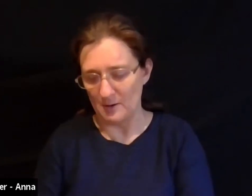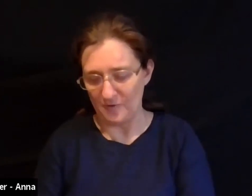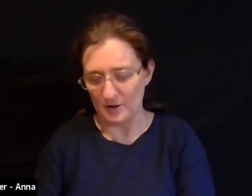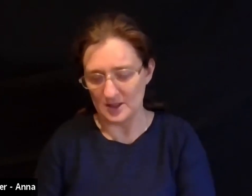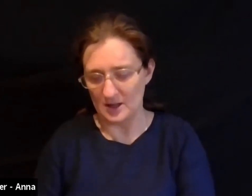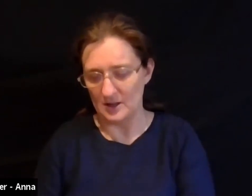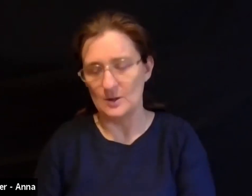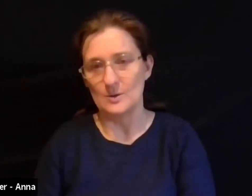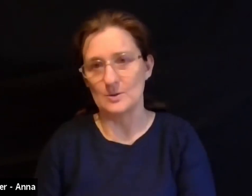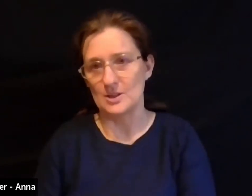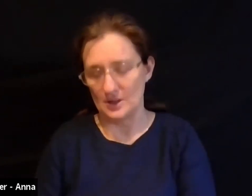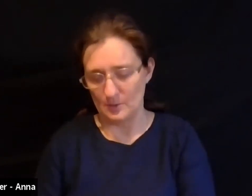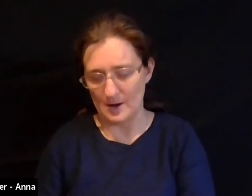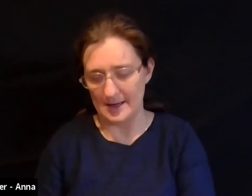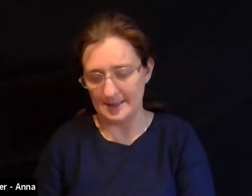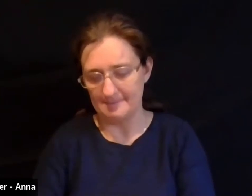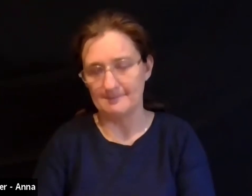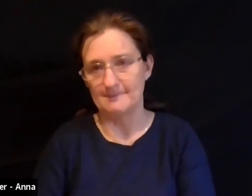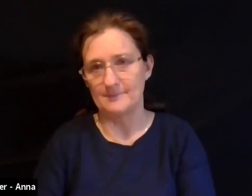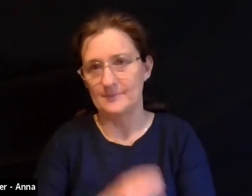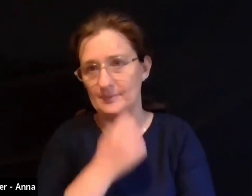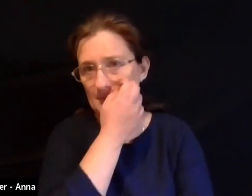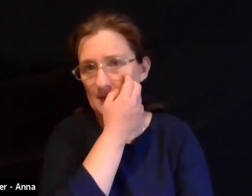as we falter or turn away.